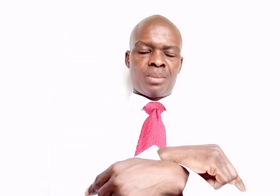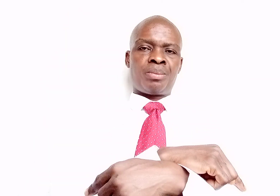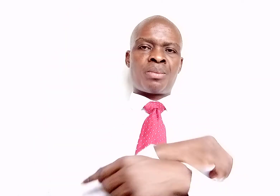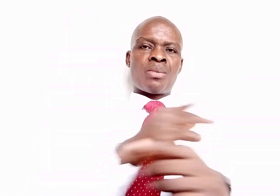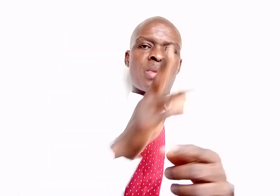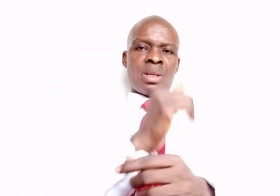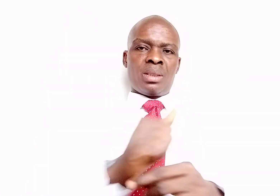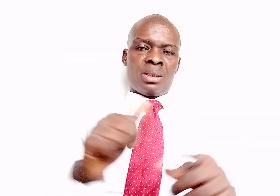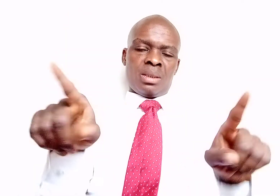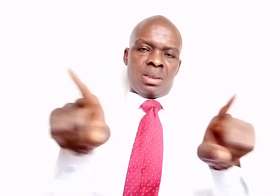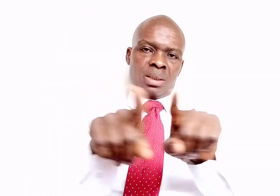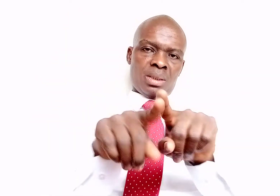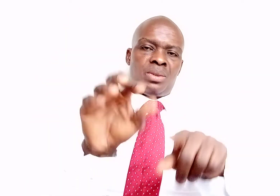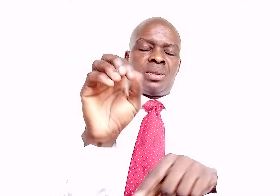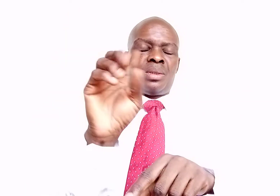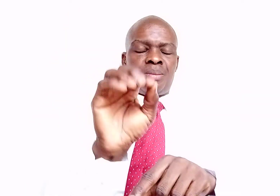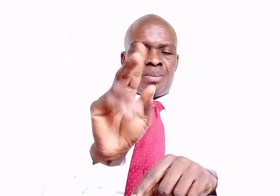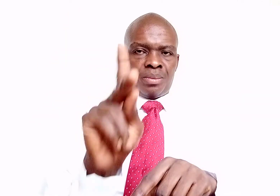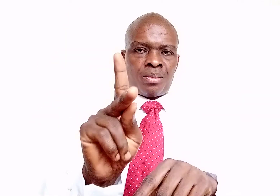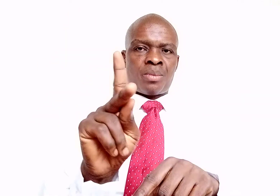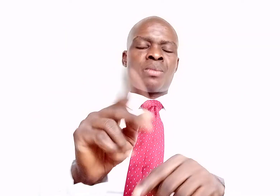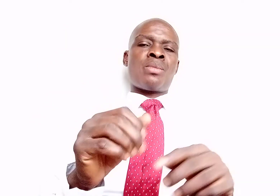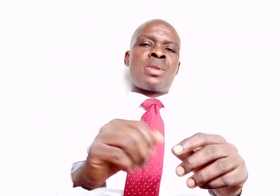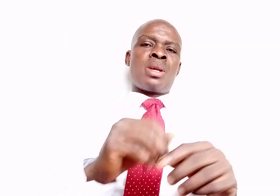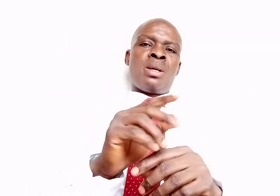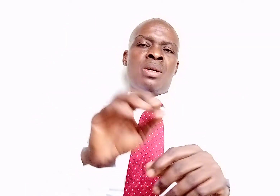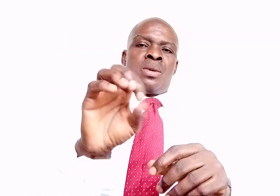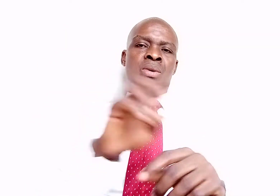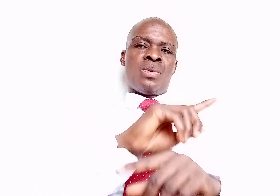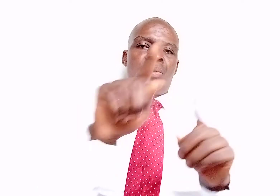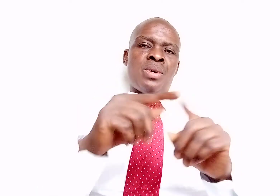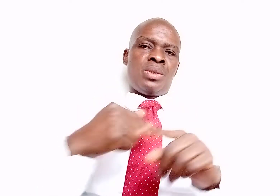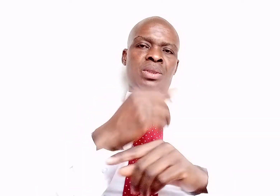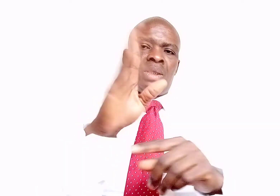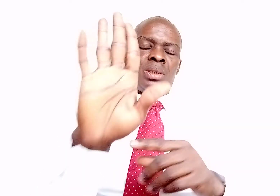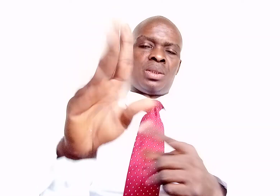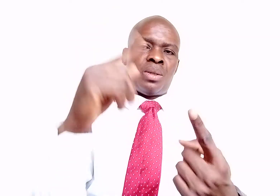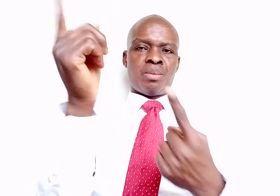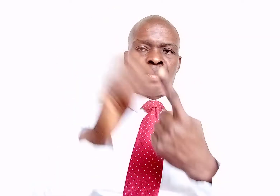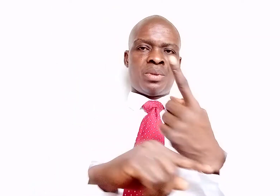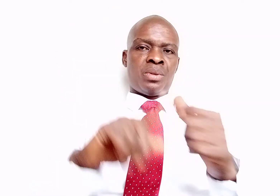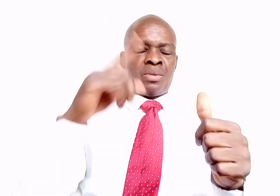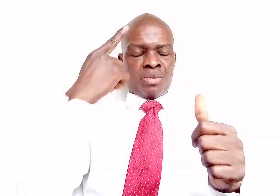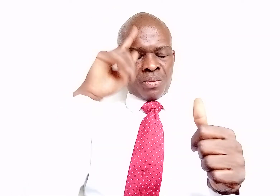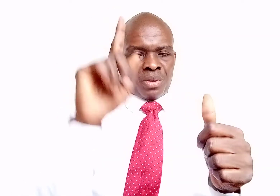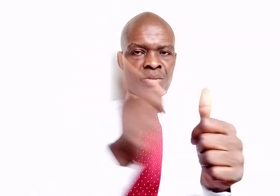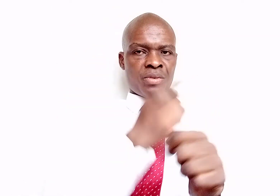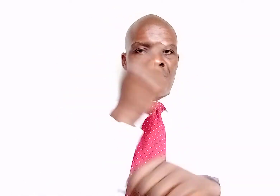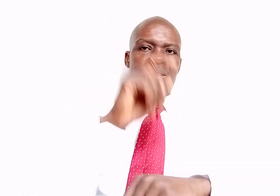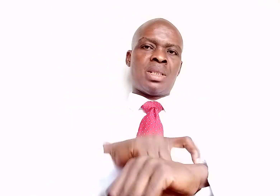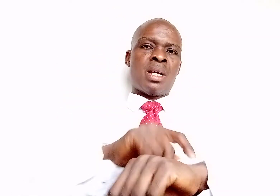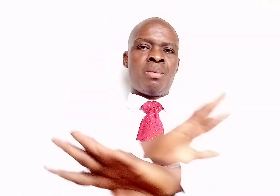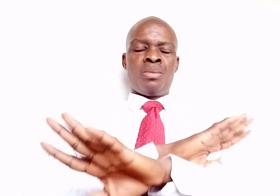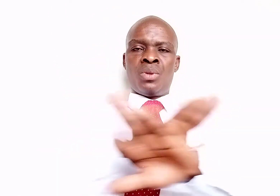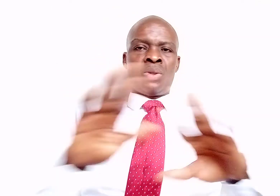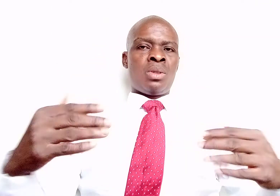still normal. Hence, when you see your period for the first time, don't be afraid or ashamed,